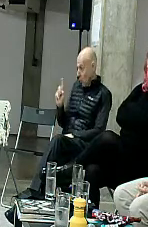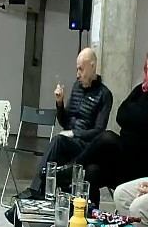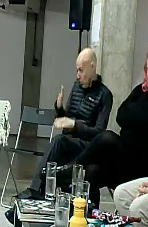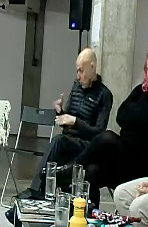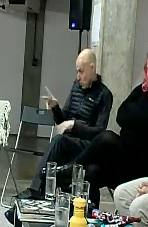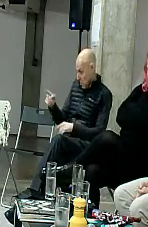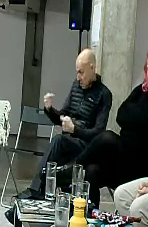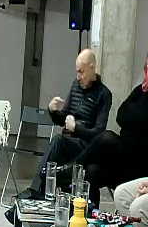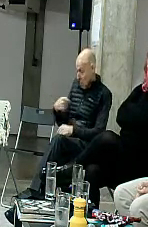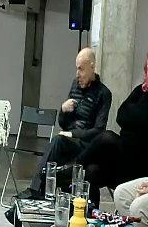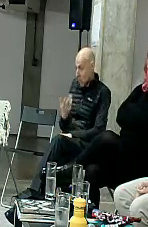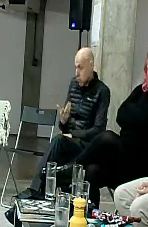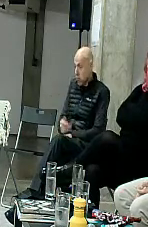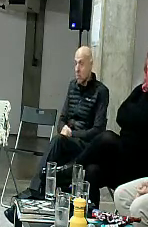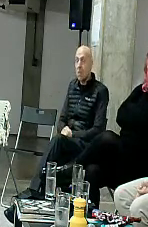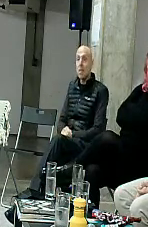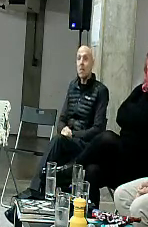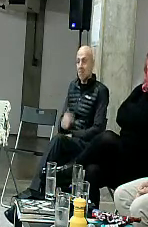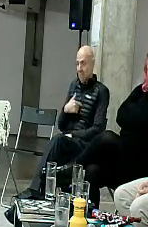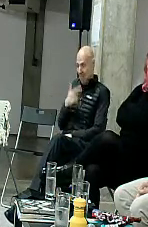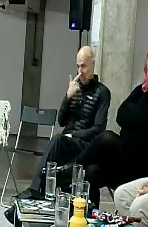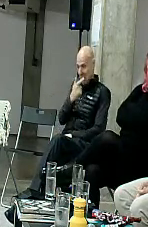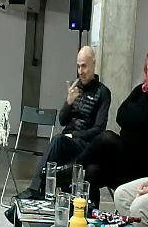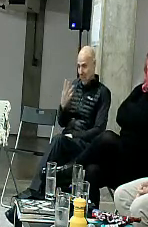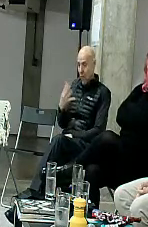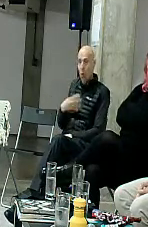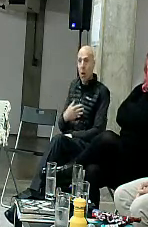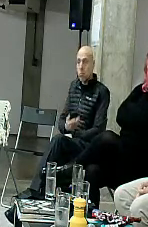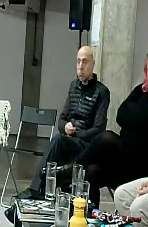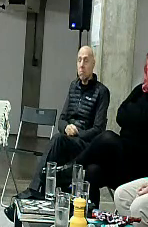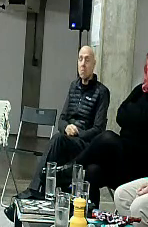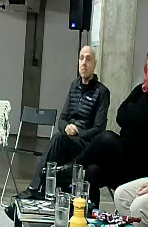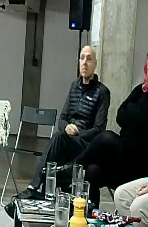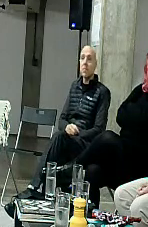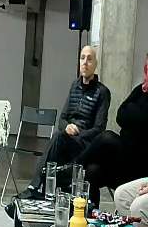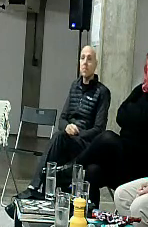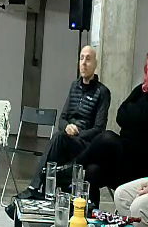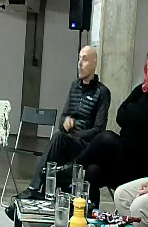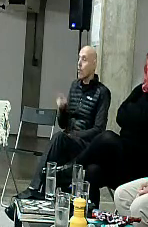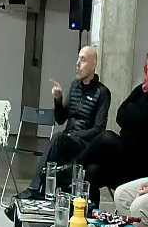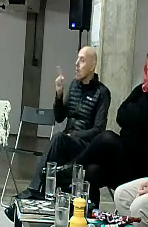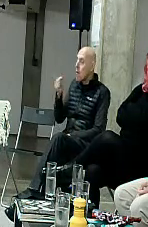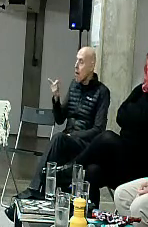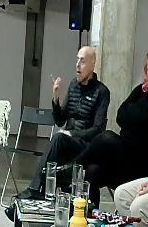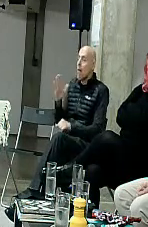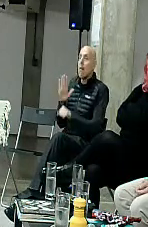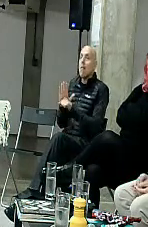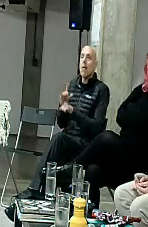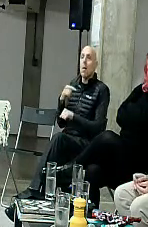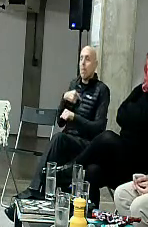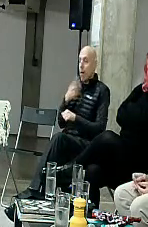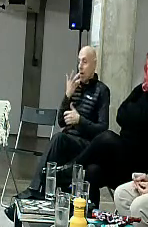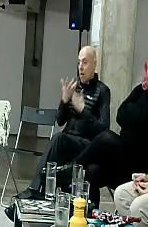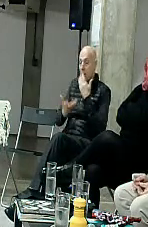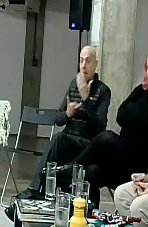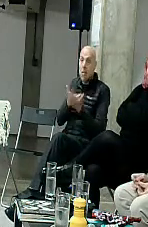me? You know, I'm 74. So you cannot stop me telling the truth. And